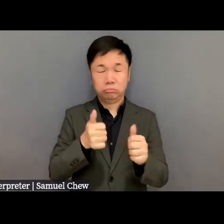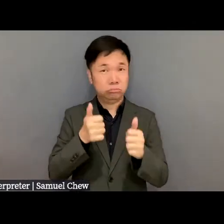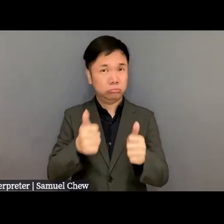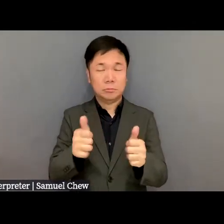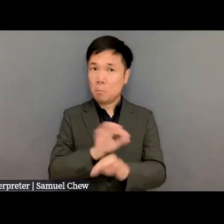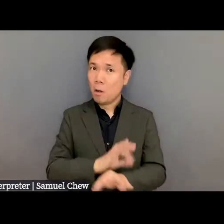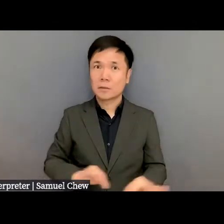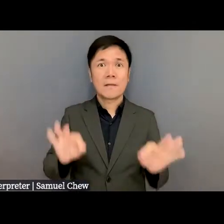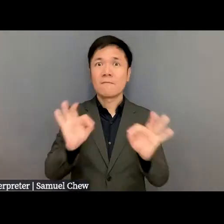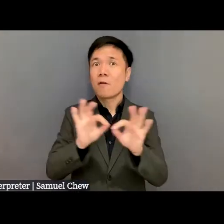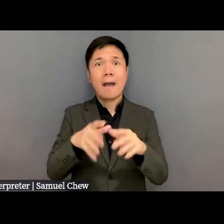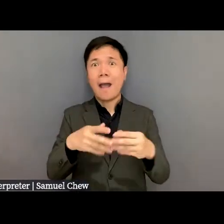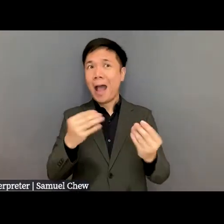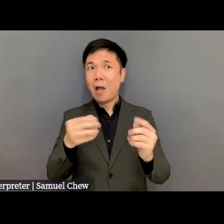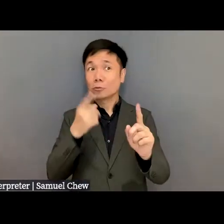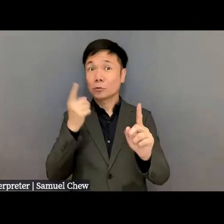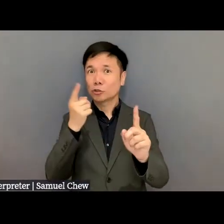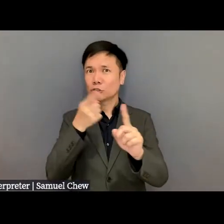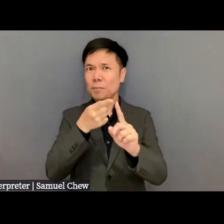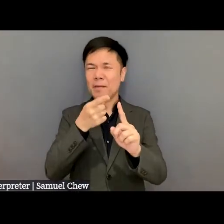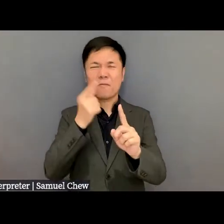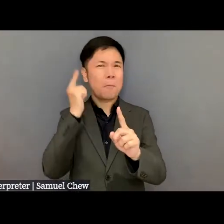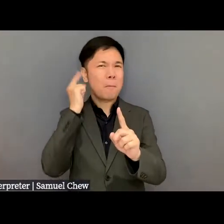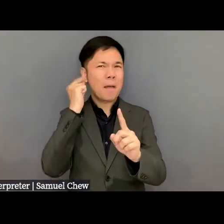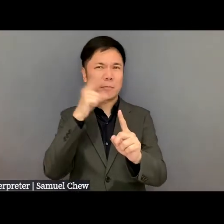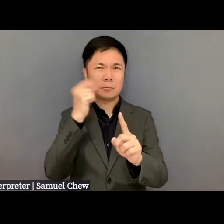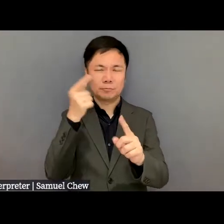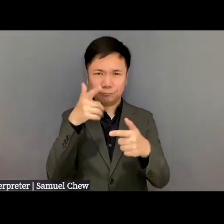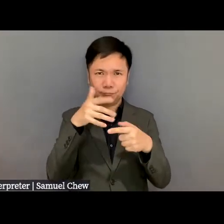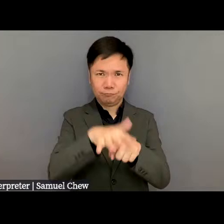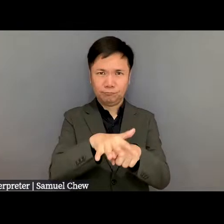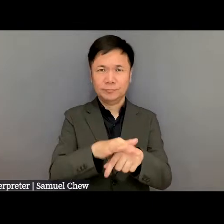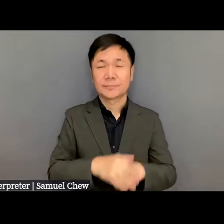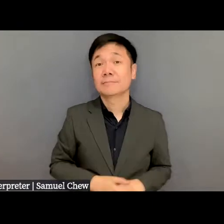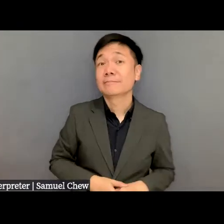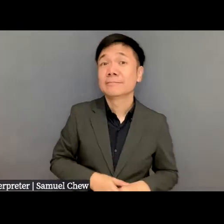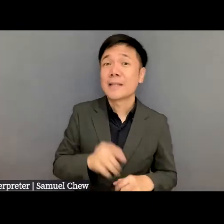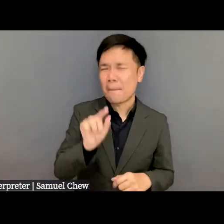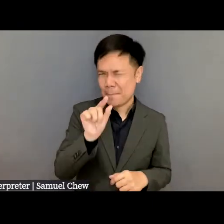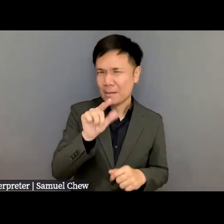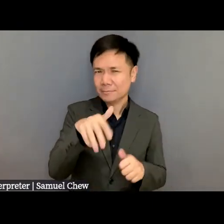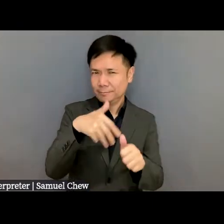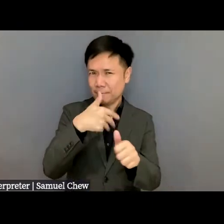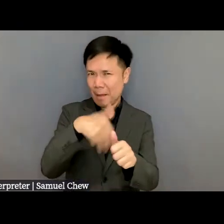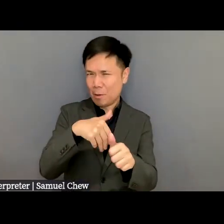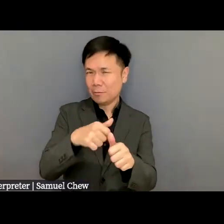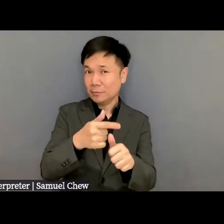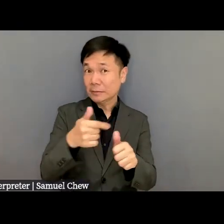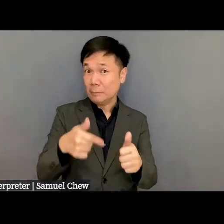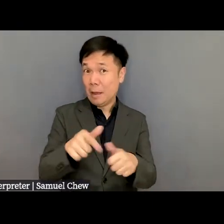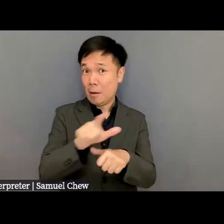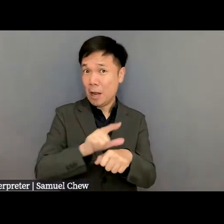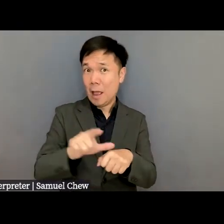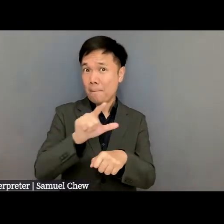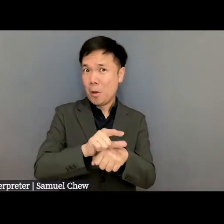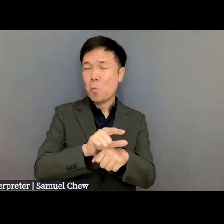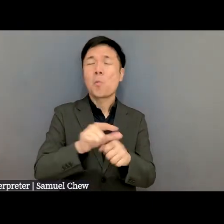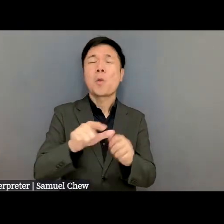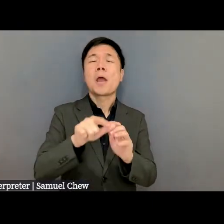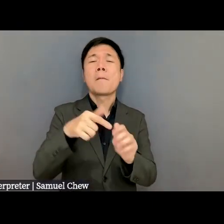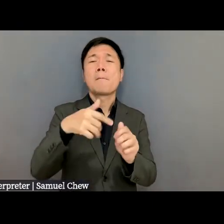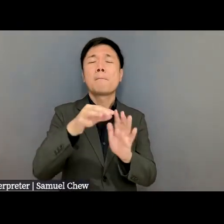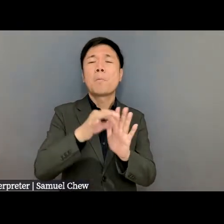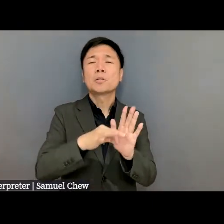mainstreaming. I'll give you a little background of the policy. Liberia in January inaugurated a